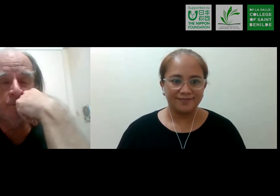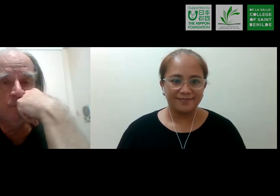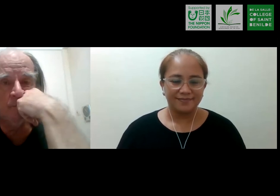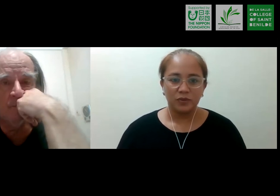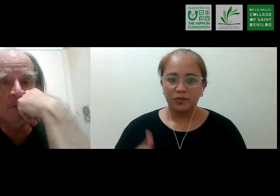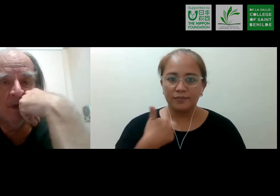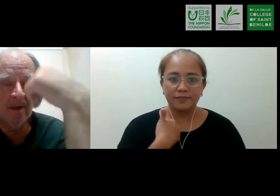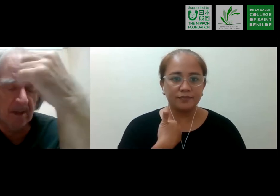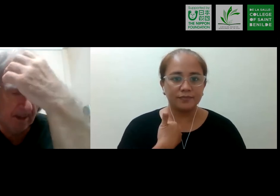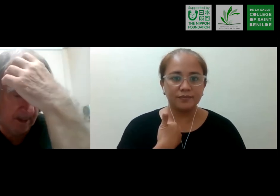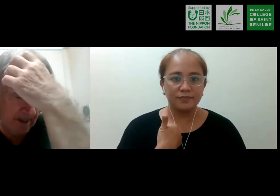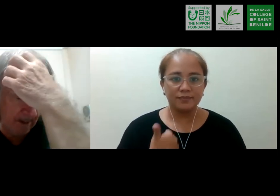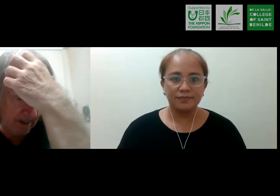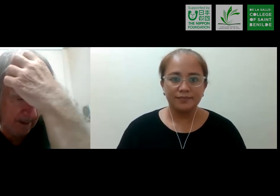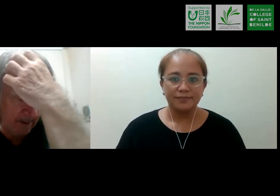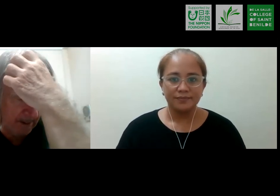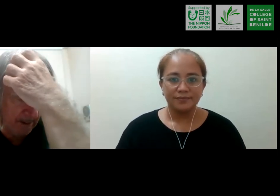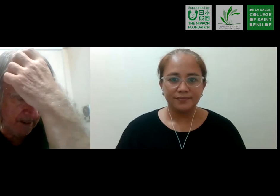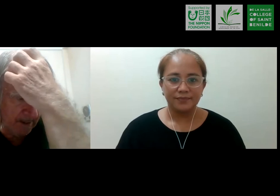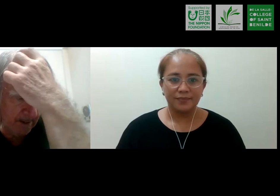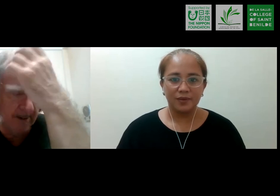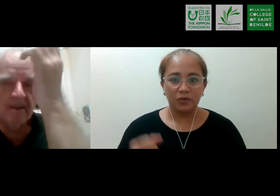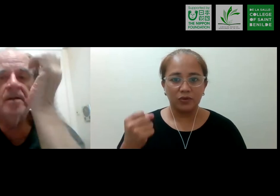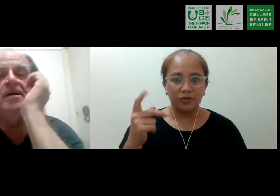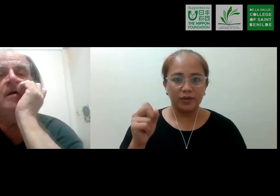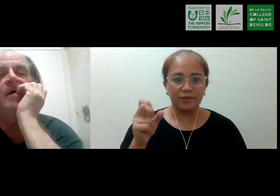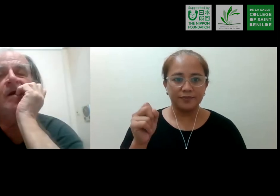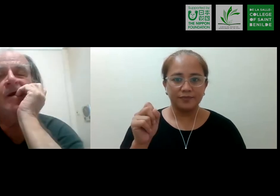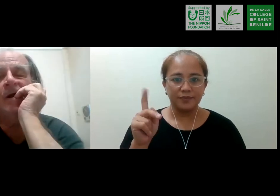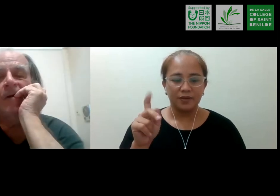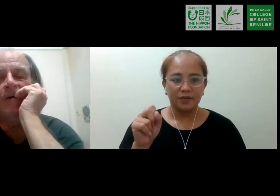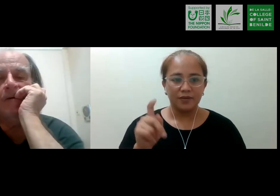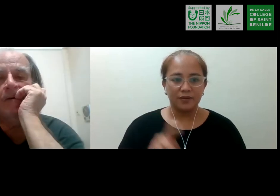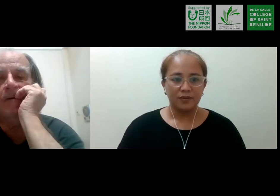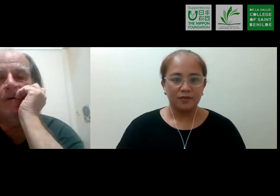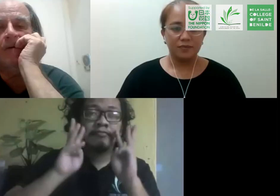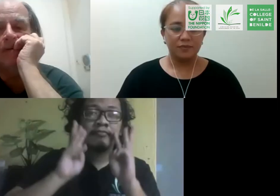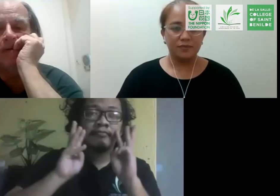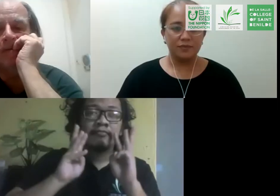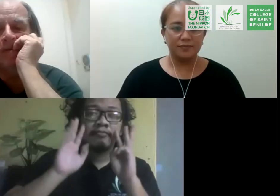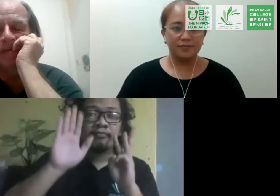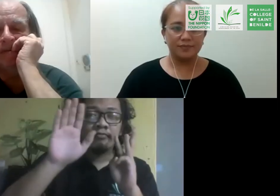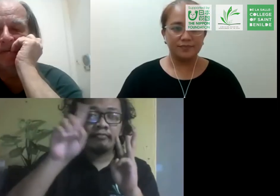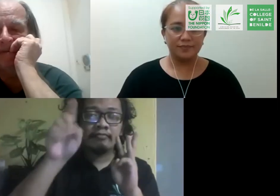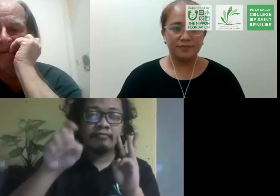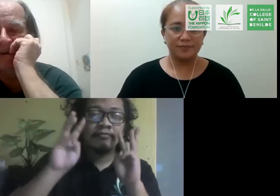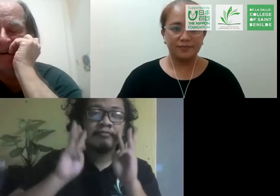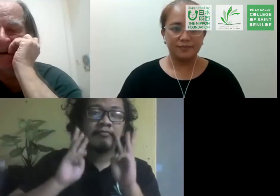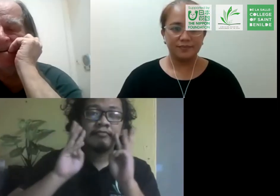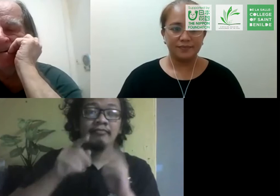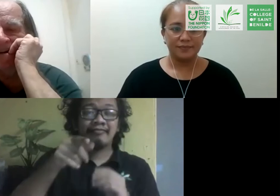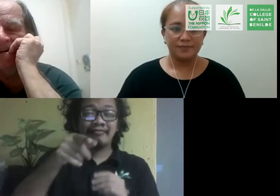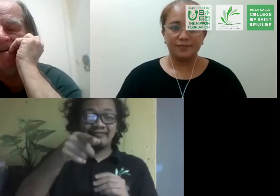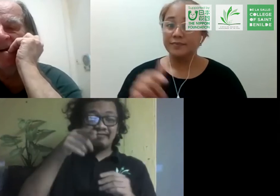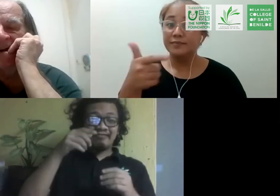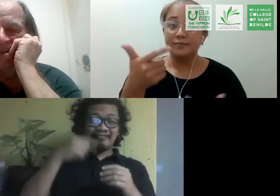some of them have weak internet. So Okay. they'll follow along. Dr. Woody, this is Nat. I have a question.